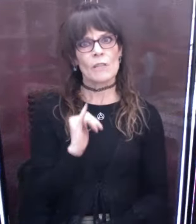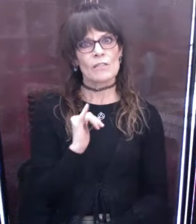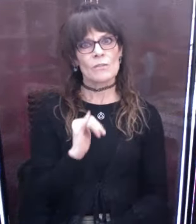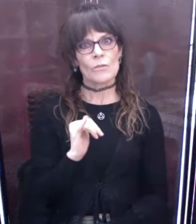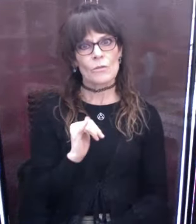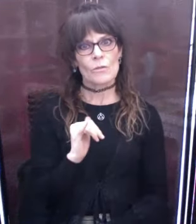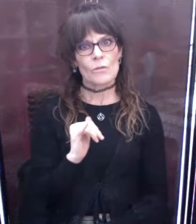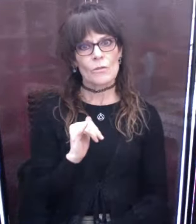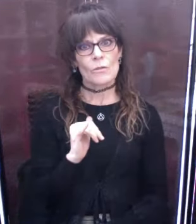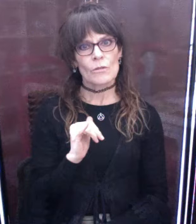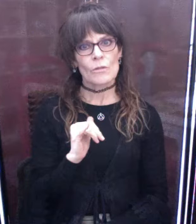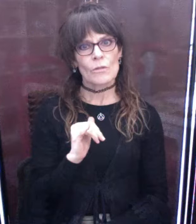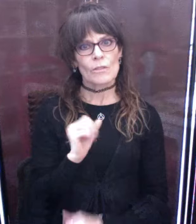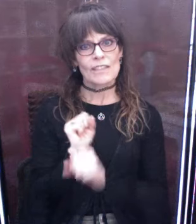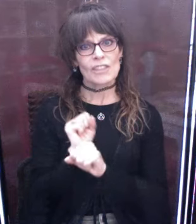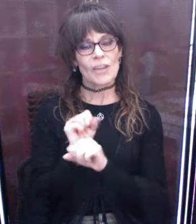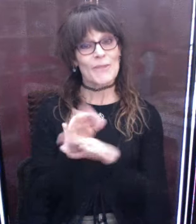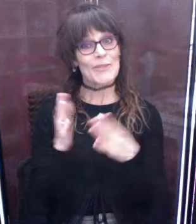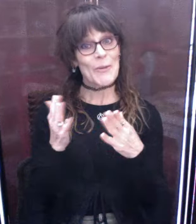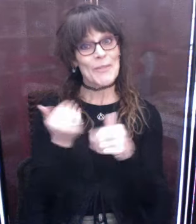That's a job that's open to every single one of us.